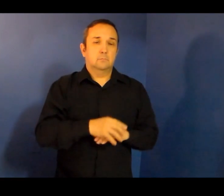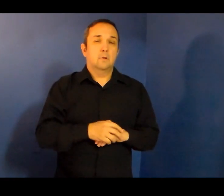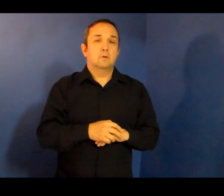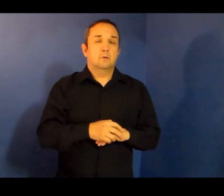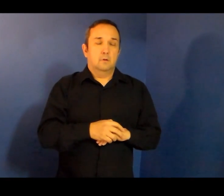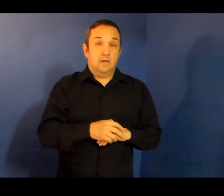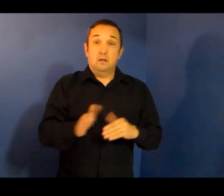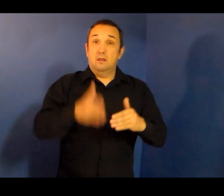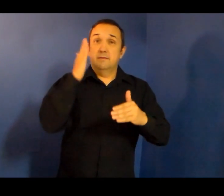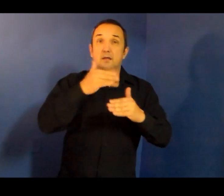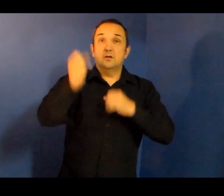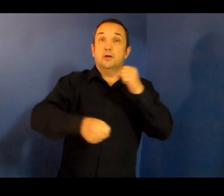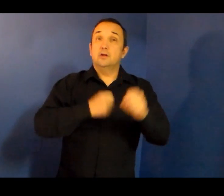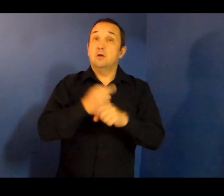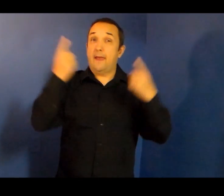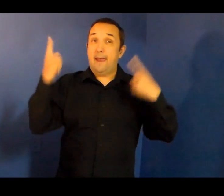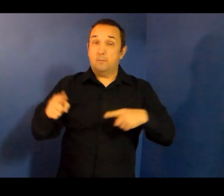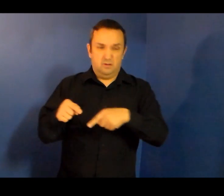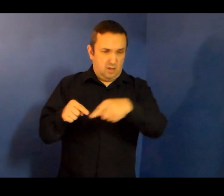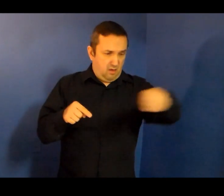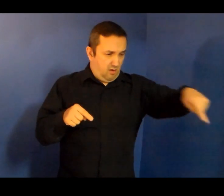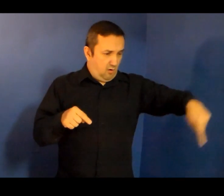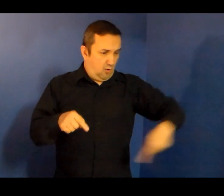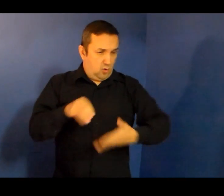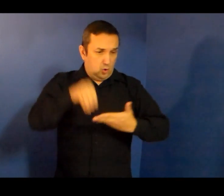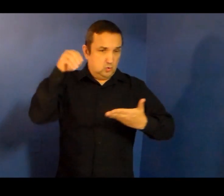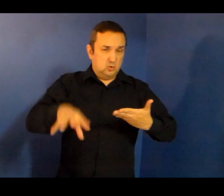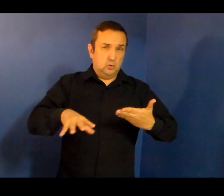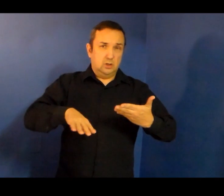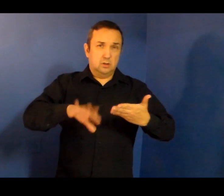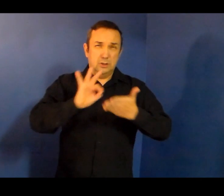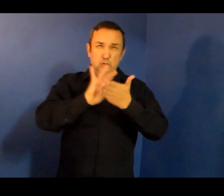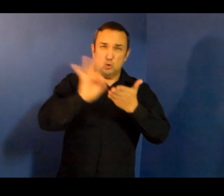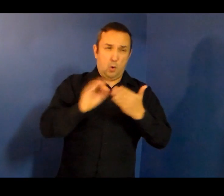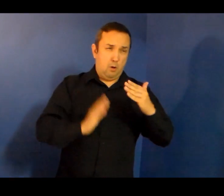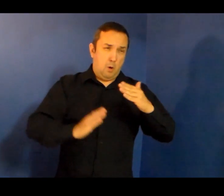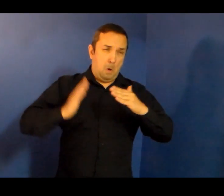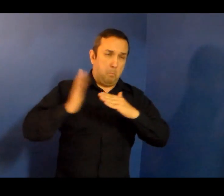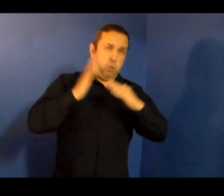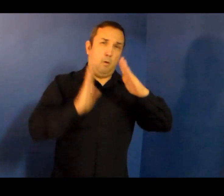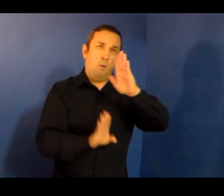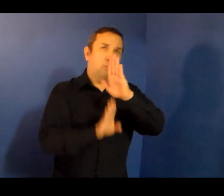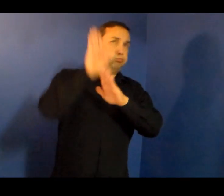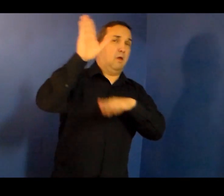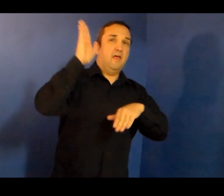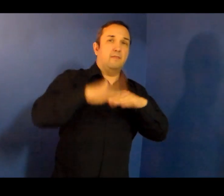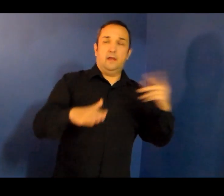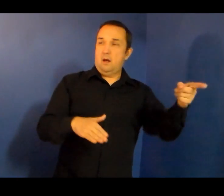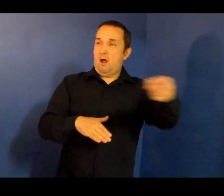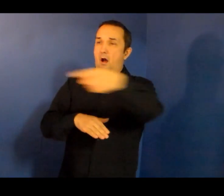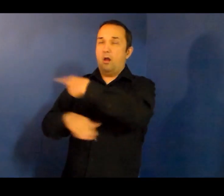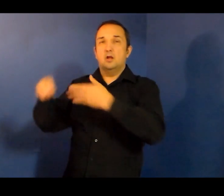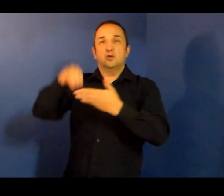of the year, it was found that these students tested significantly higher than all of the students not only in the